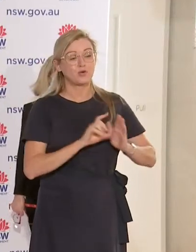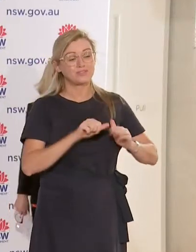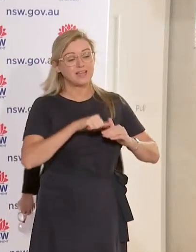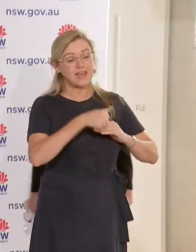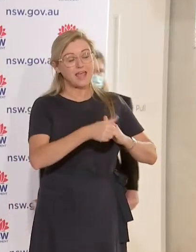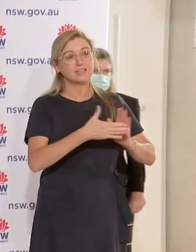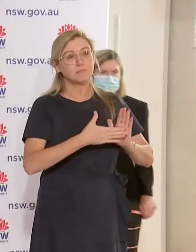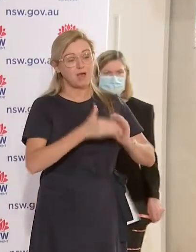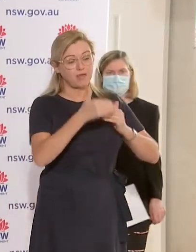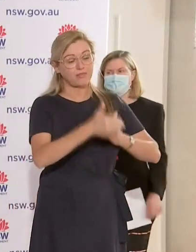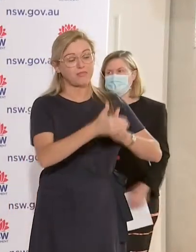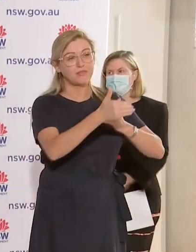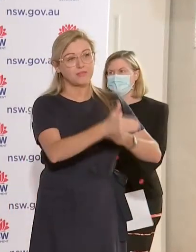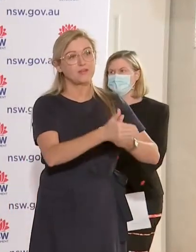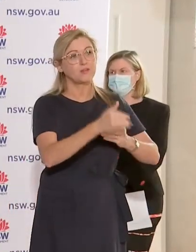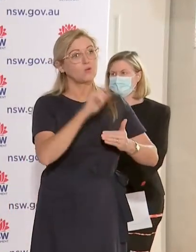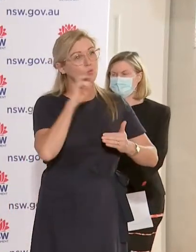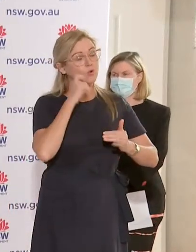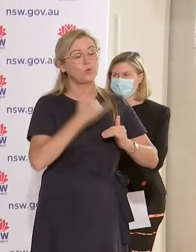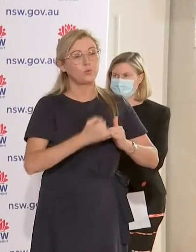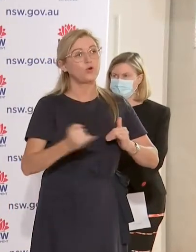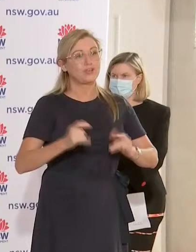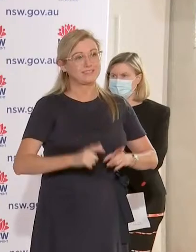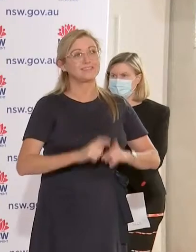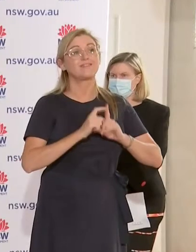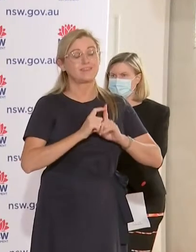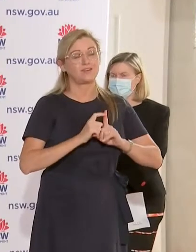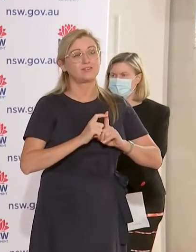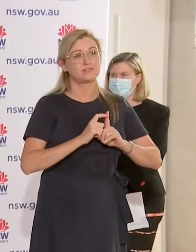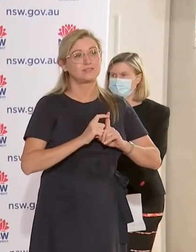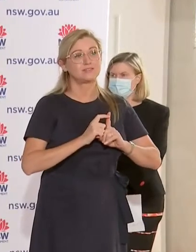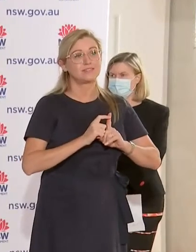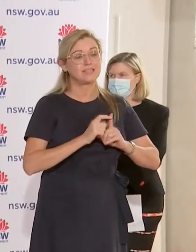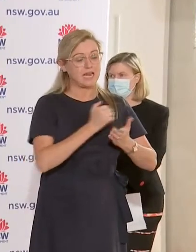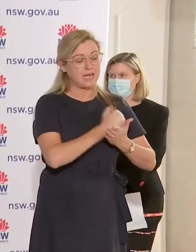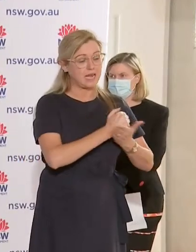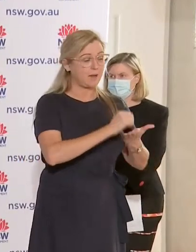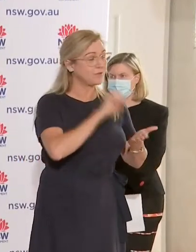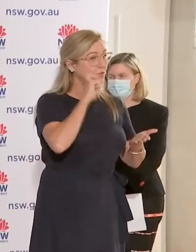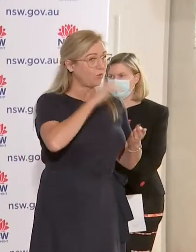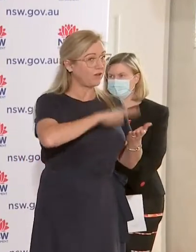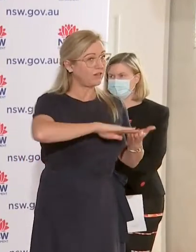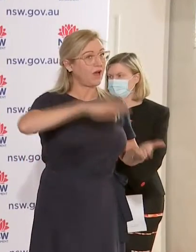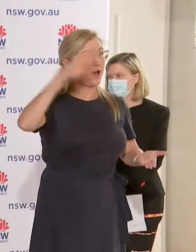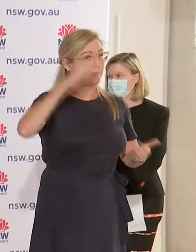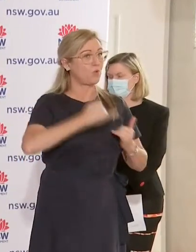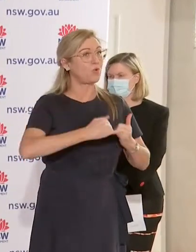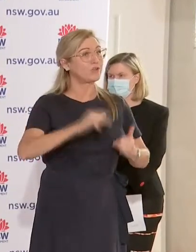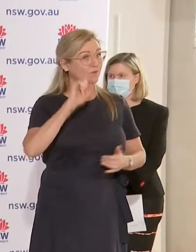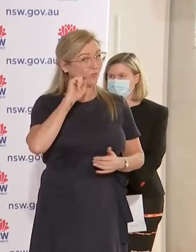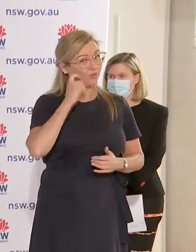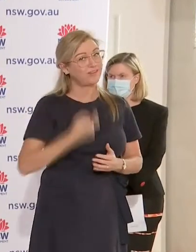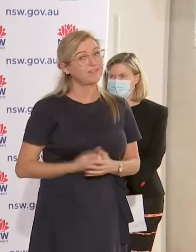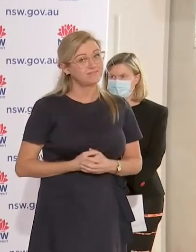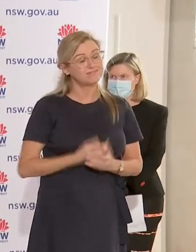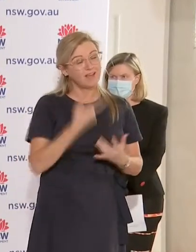challenging. We're obviously going to see a peak in cases at some stage, and we're also going to see a spike in